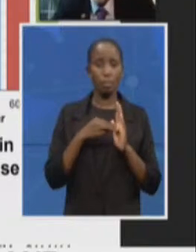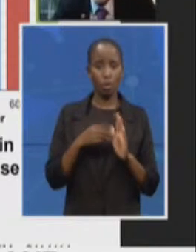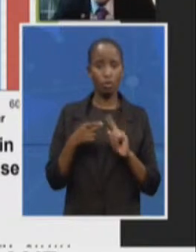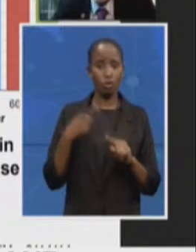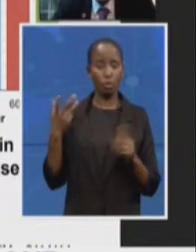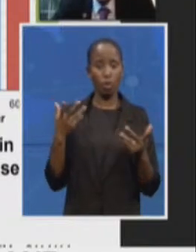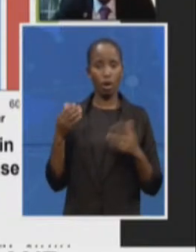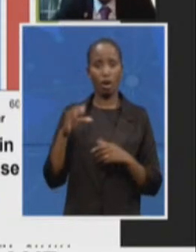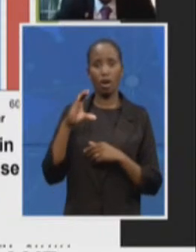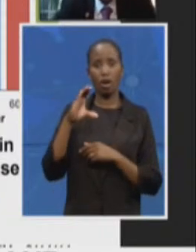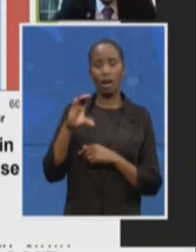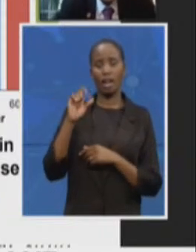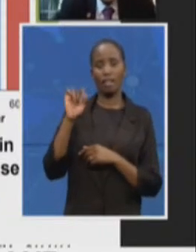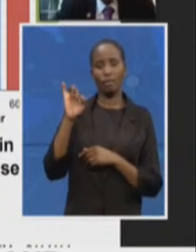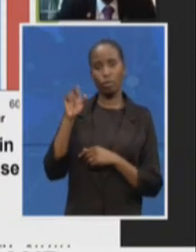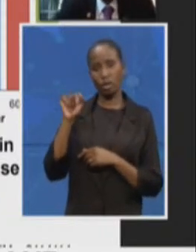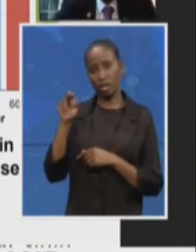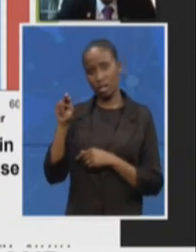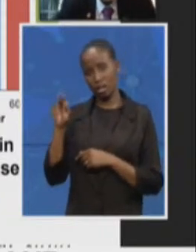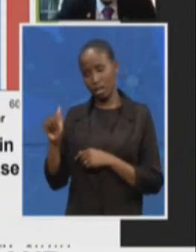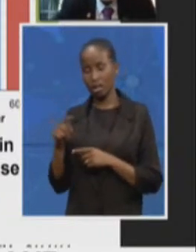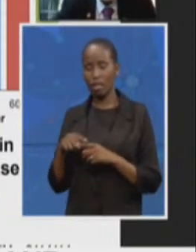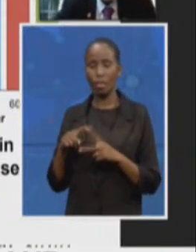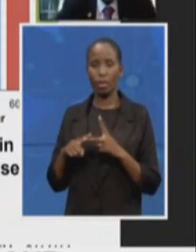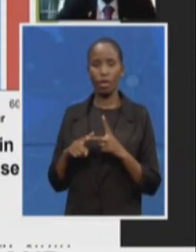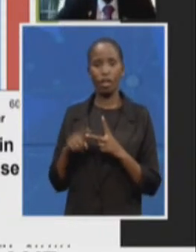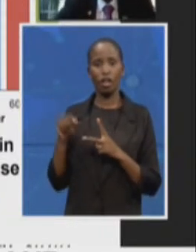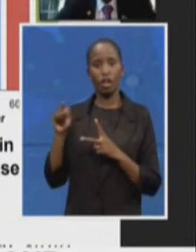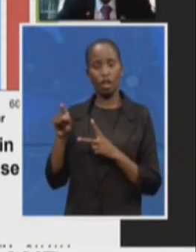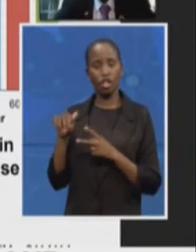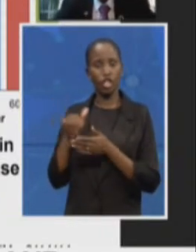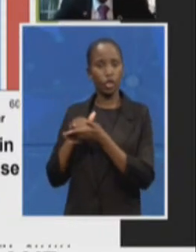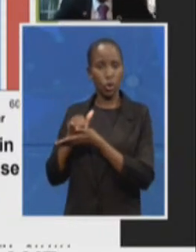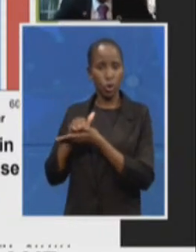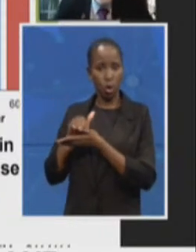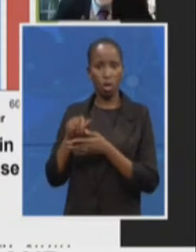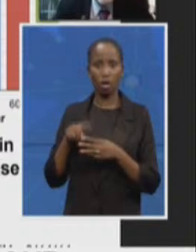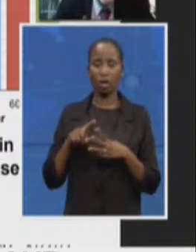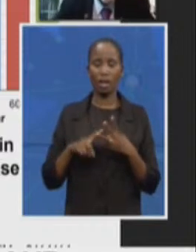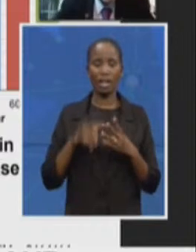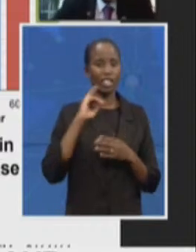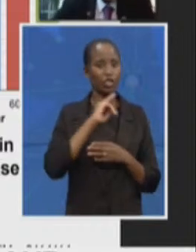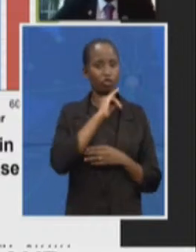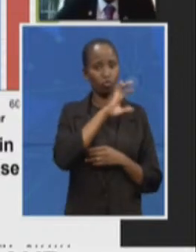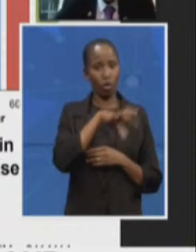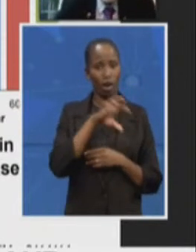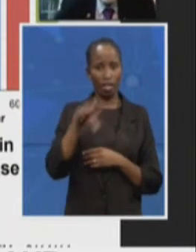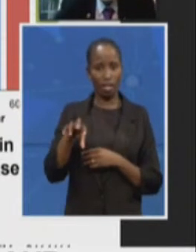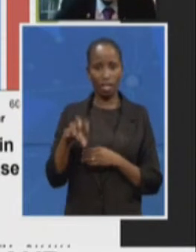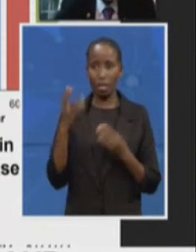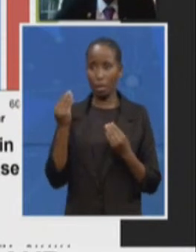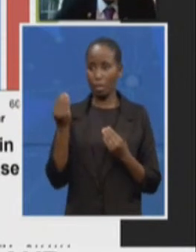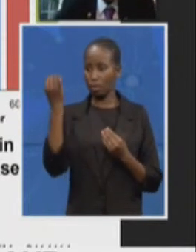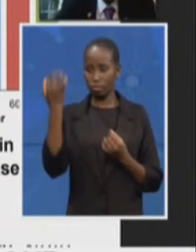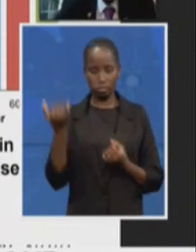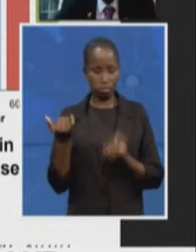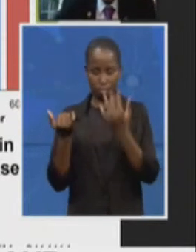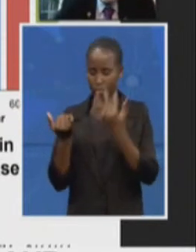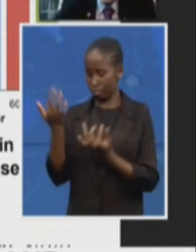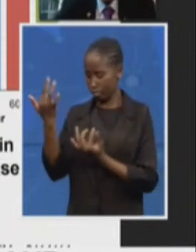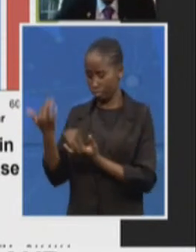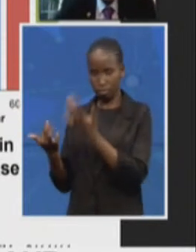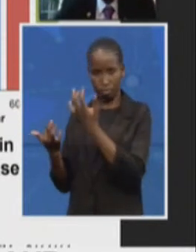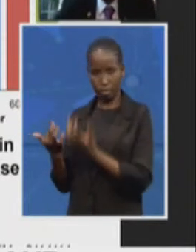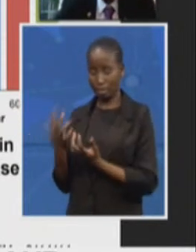whole population of Israel. What we're seeing is that even over time, the protection of the